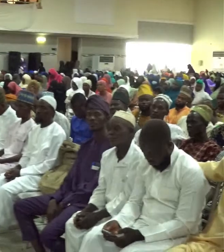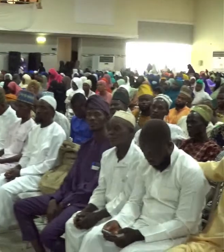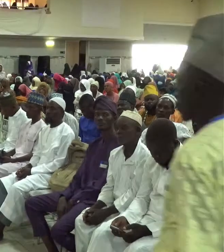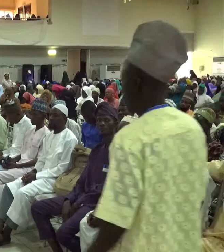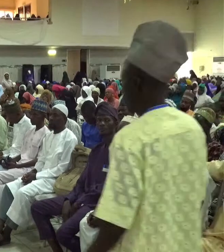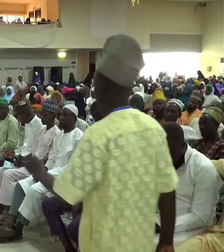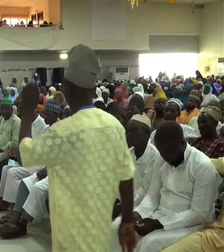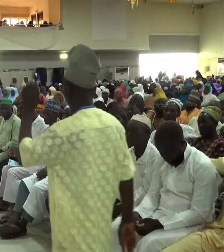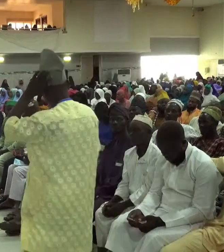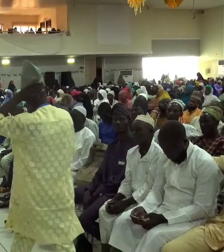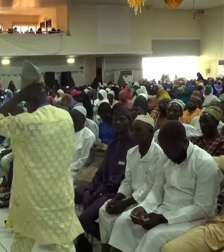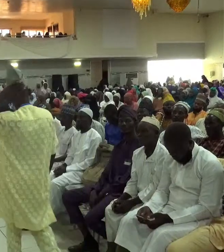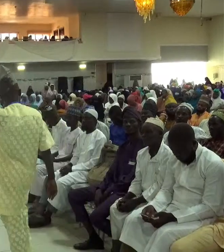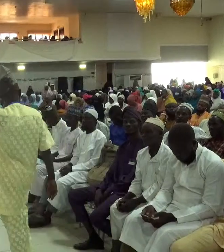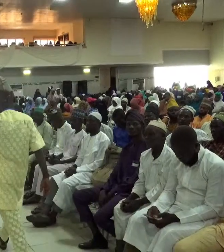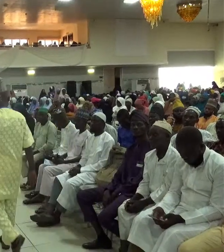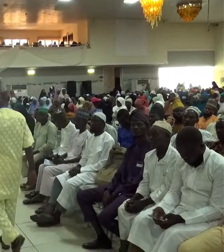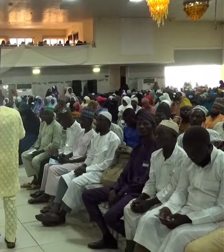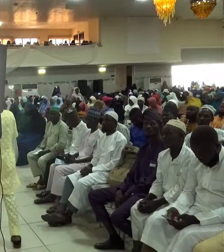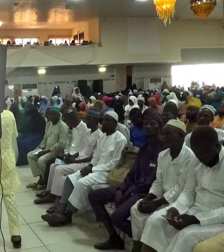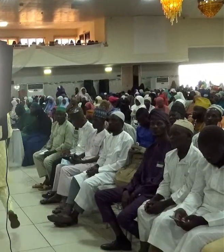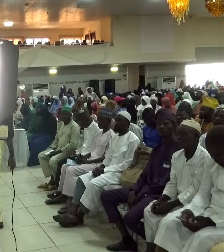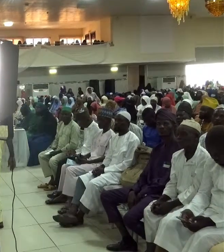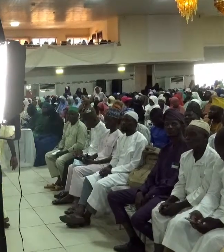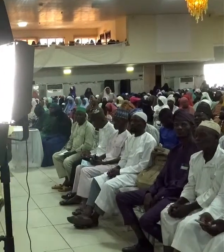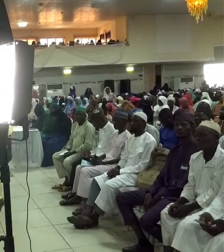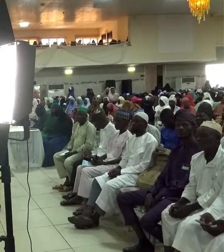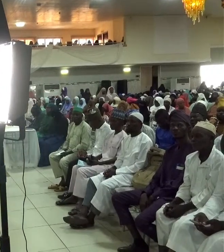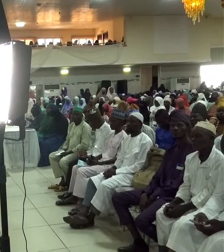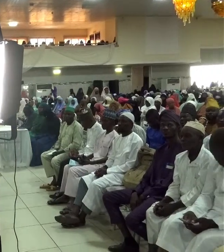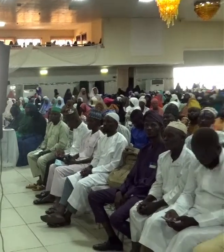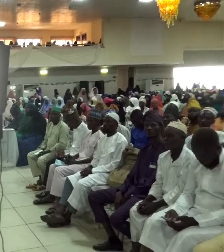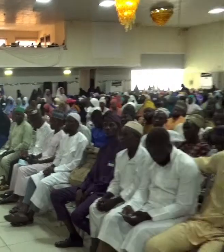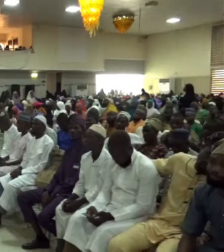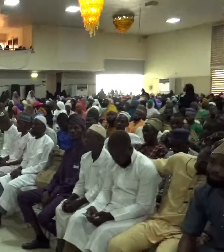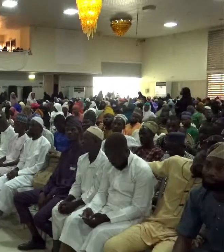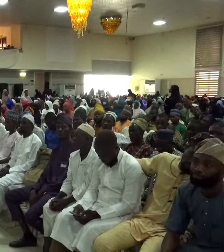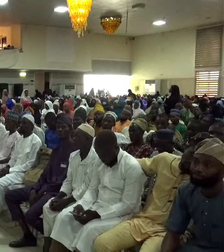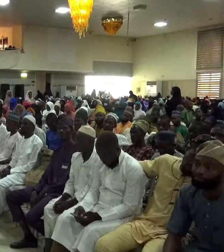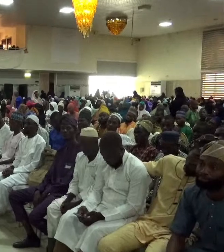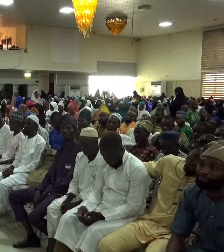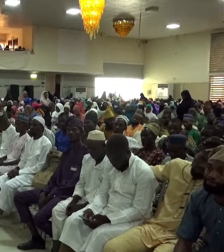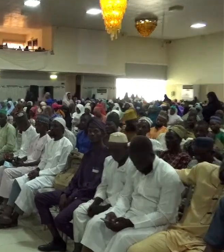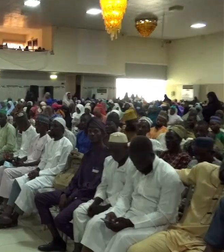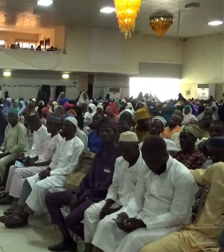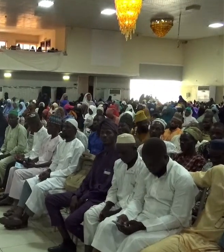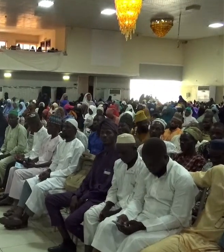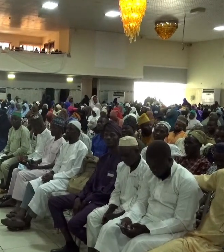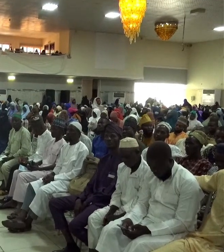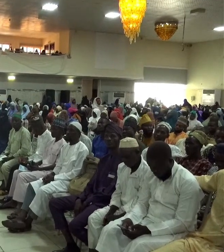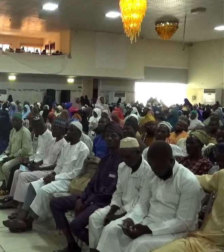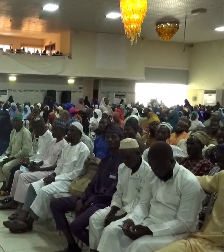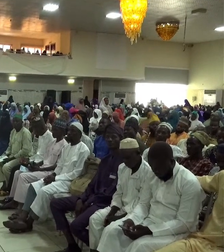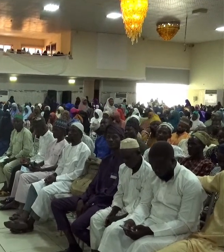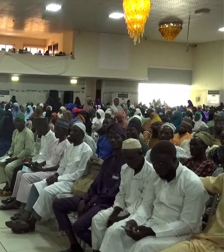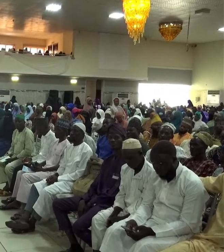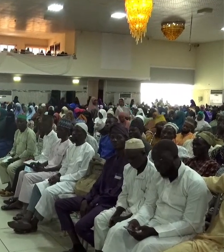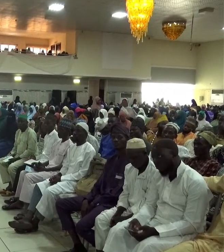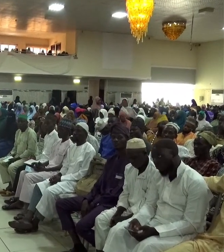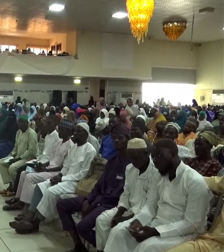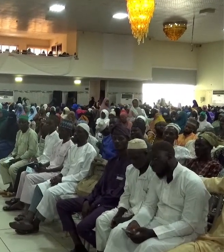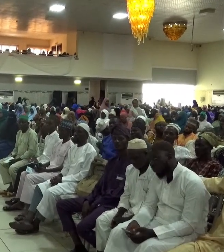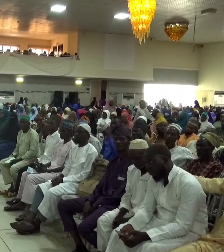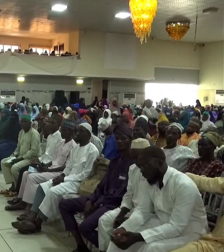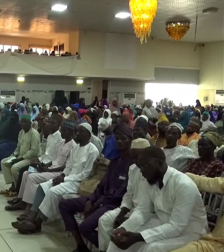to be hacked, you are going to be queried about your flocks. The Rasul will tell you an imam is a shepherd, a husband is a shepherd, a wife